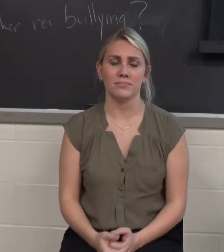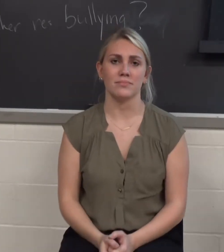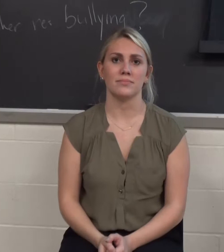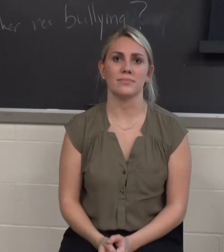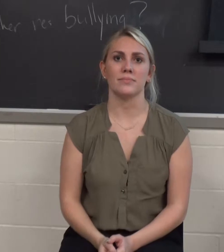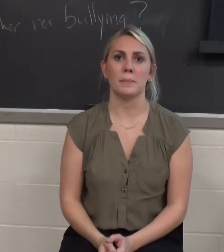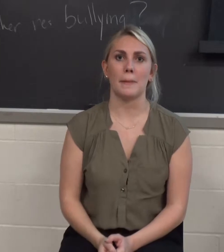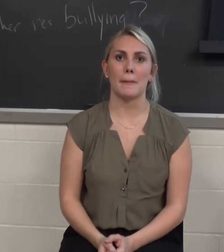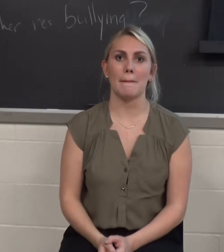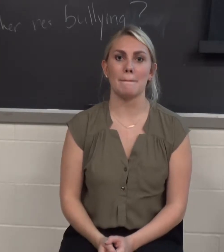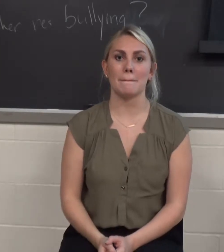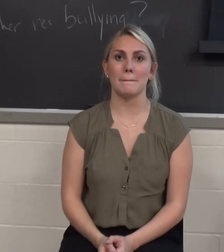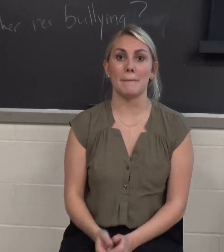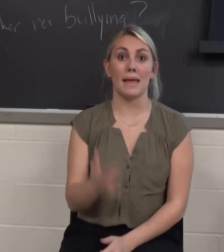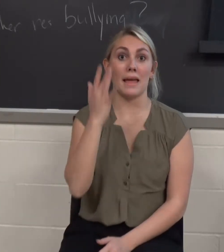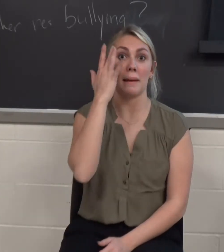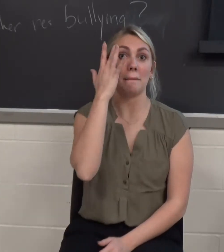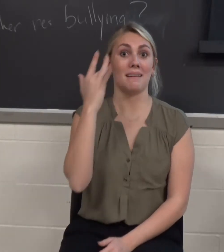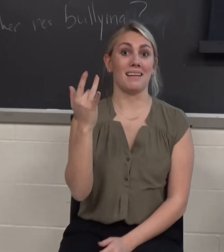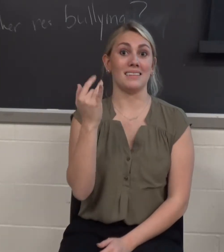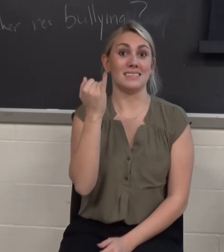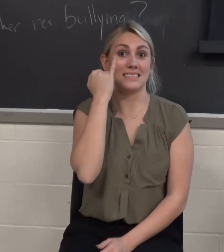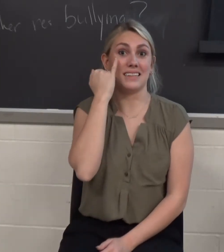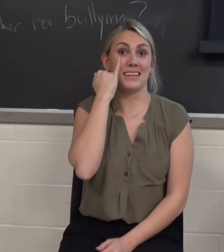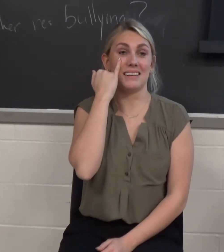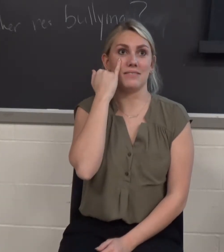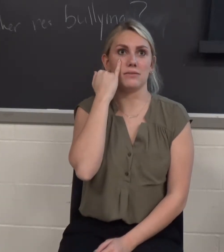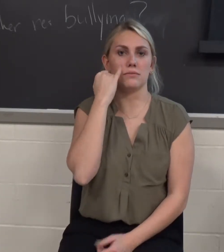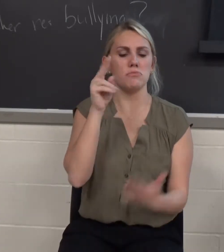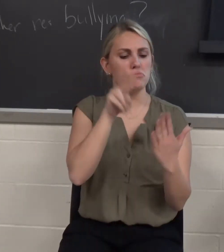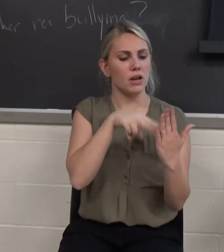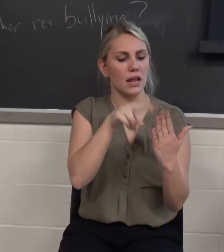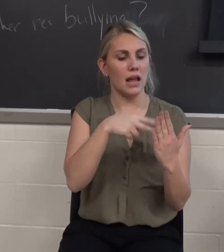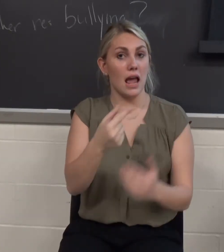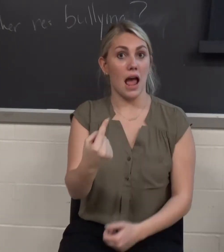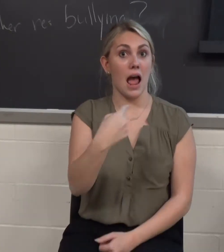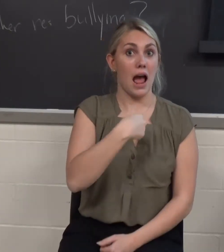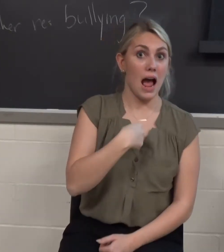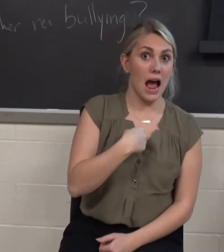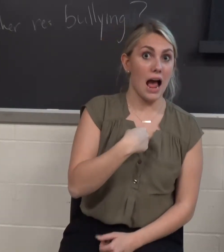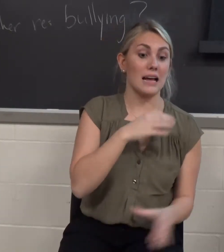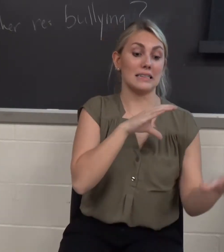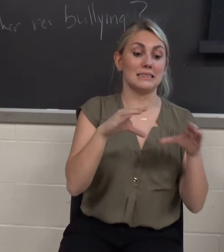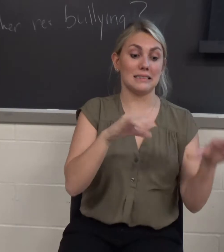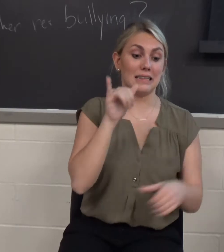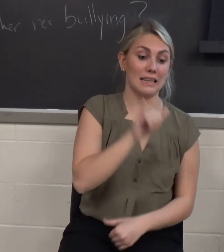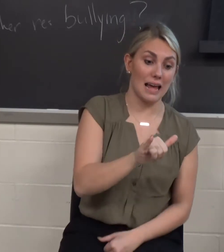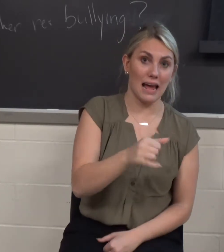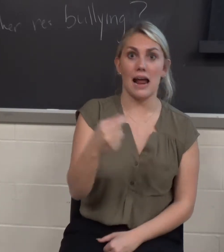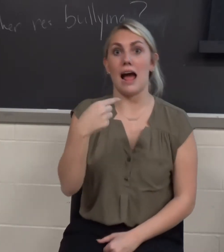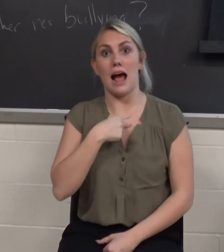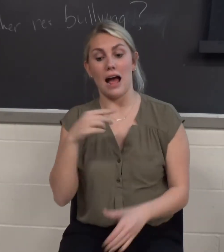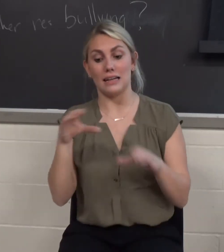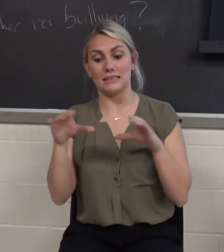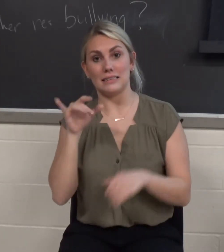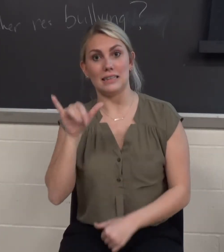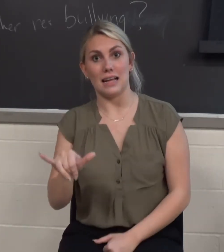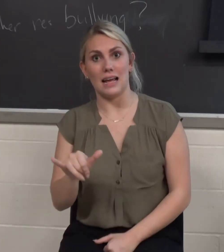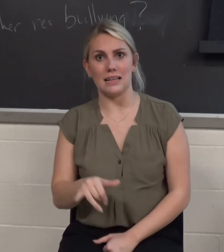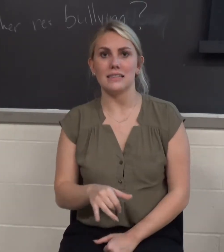Because if you're reading it, I did this, I did that, it's very easy for the reader to insert themselves into the role of the narrator.